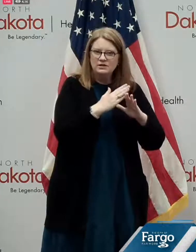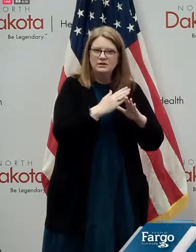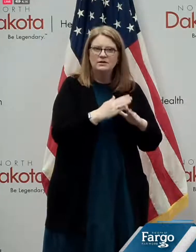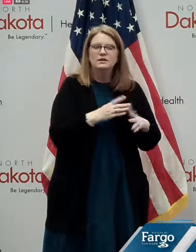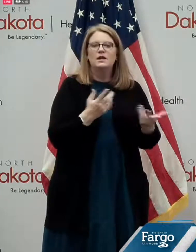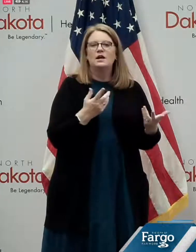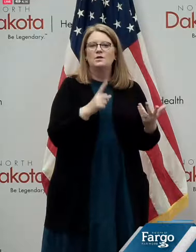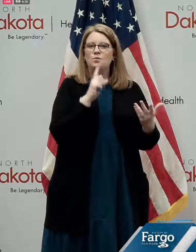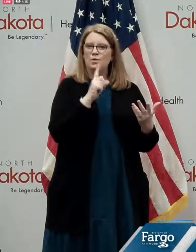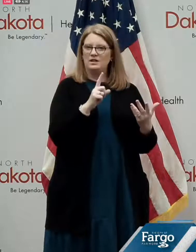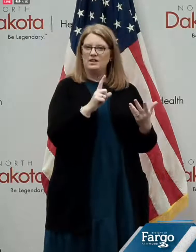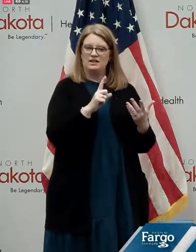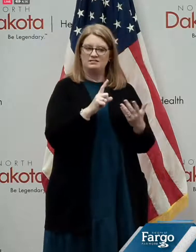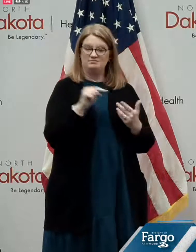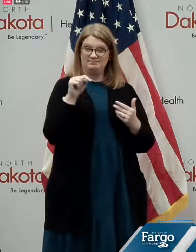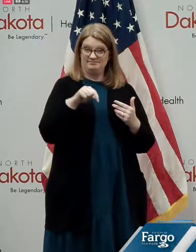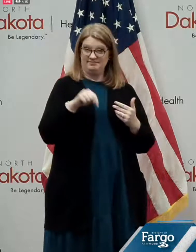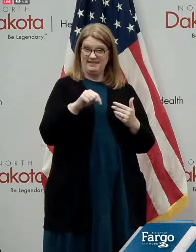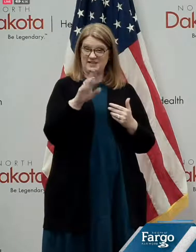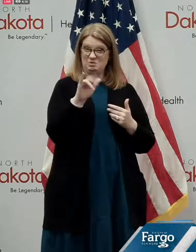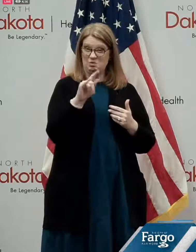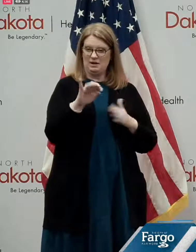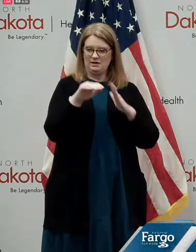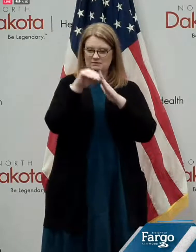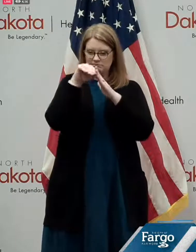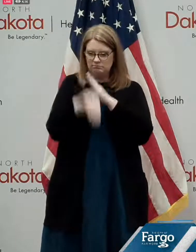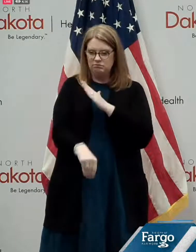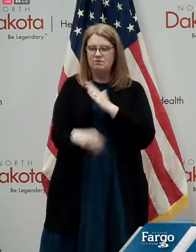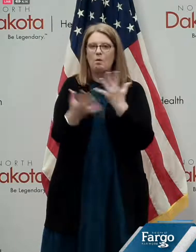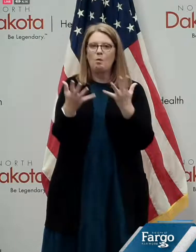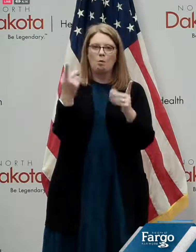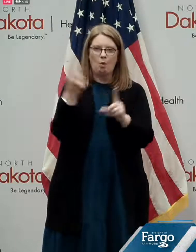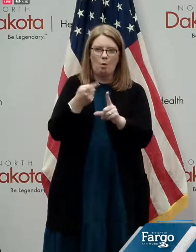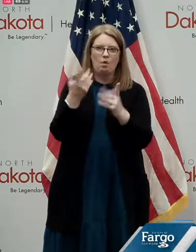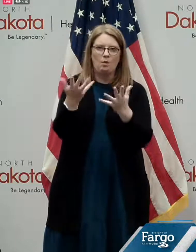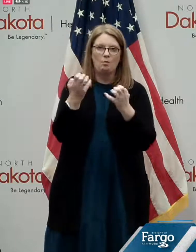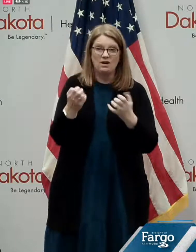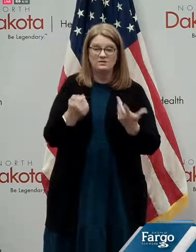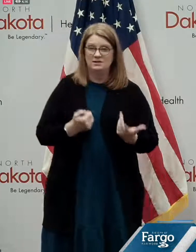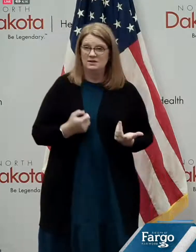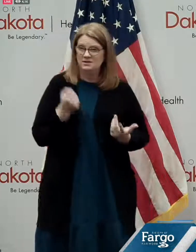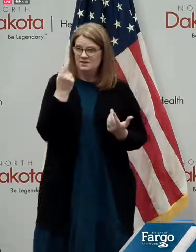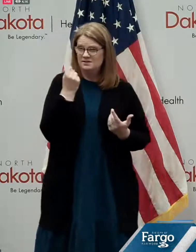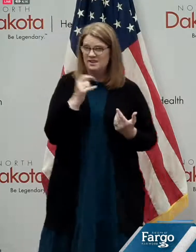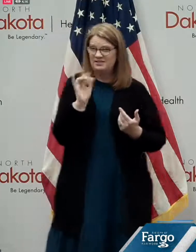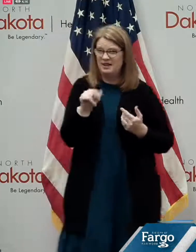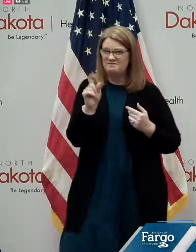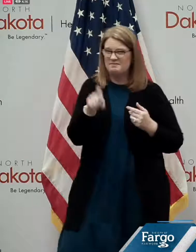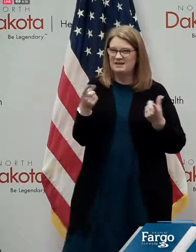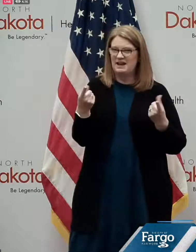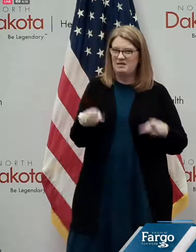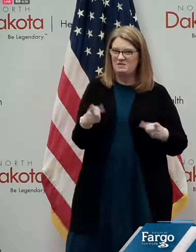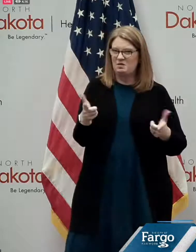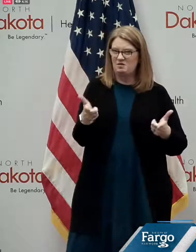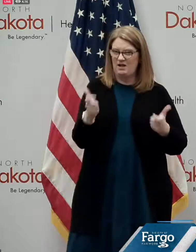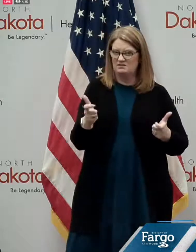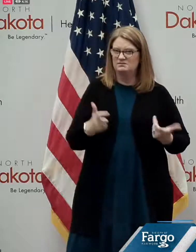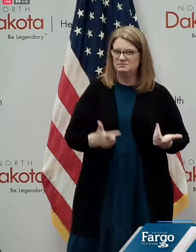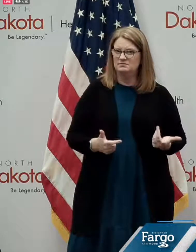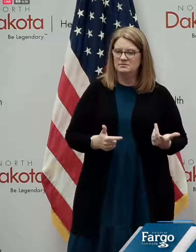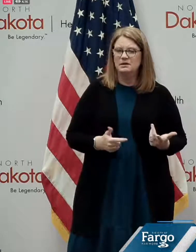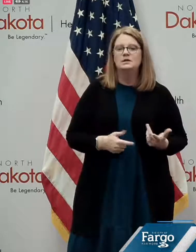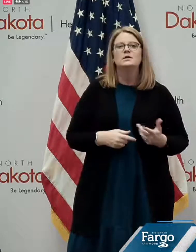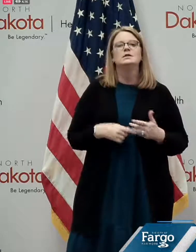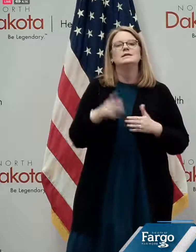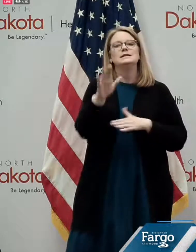Morton's positive rate down below the statewide rate, and we want to do that as quickly as possible. And we've started to reach out